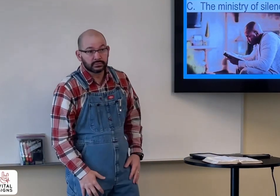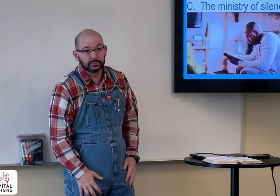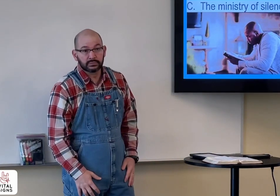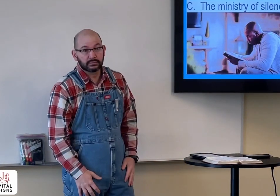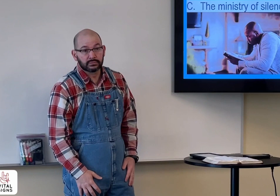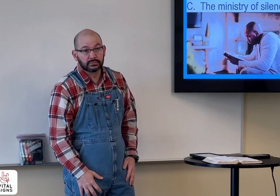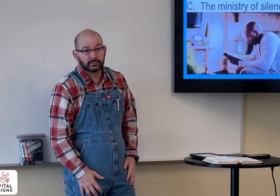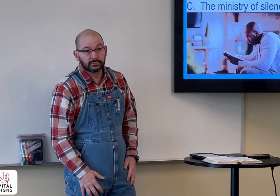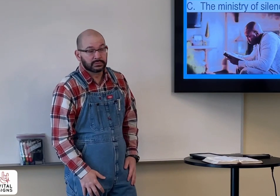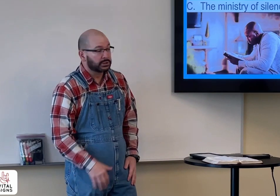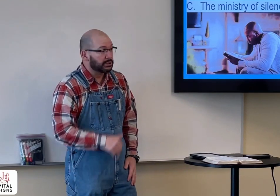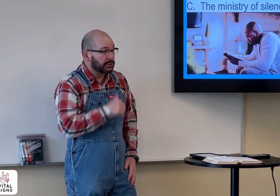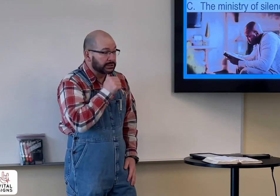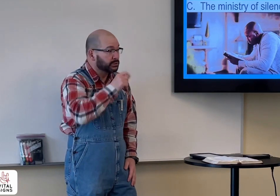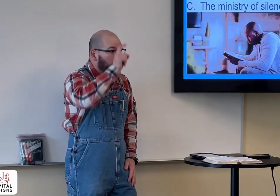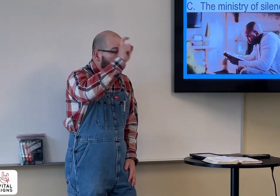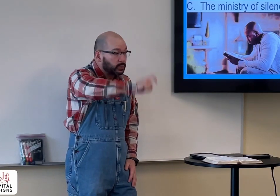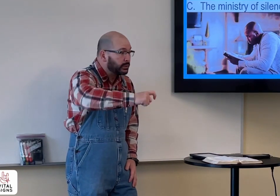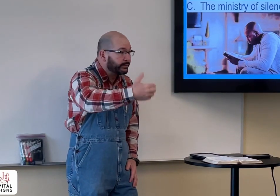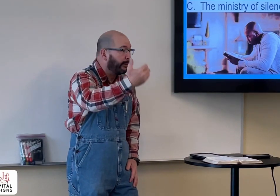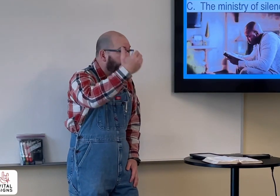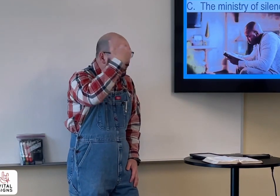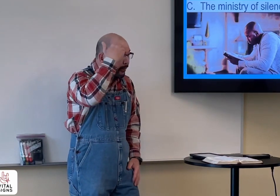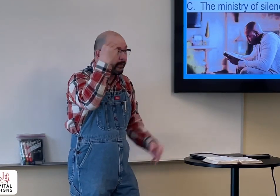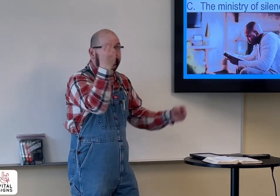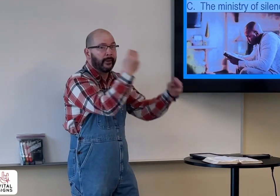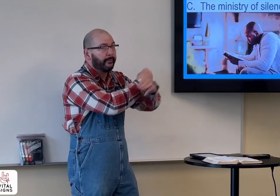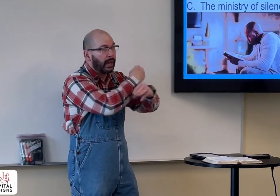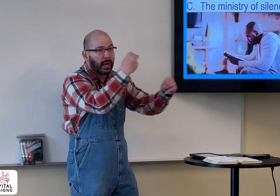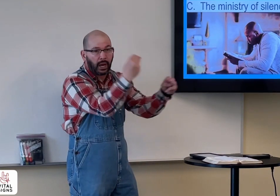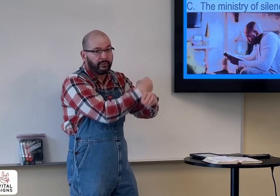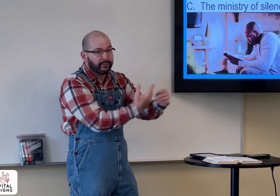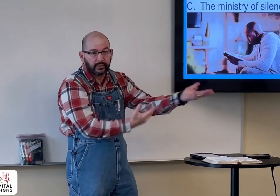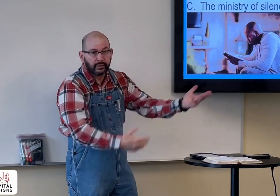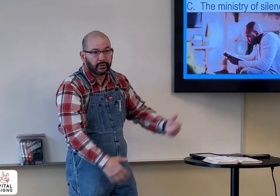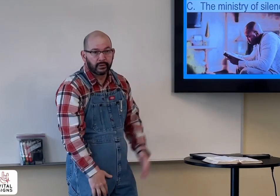he may not know science. He doesn't need science. He doesn't need math.